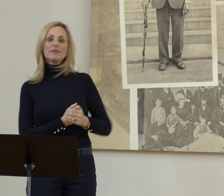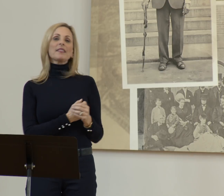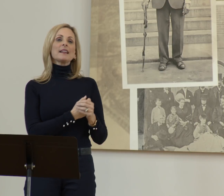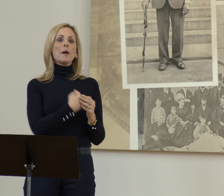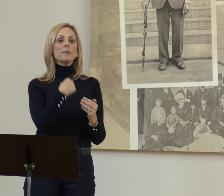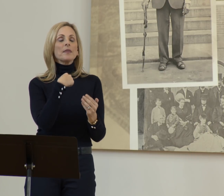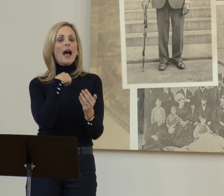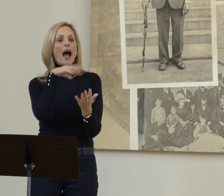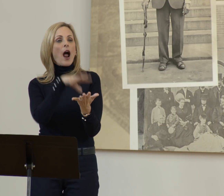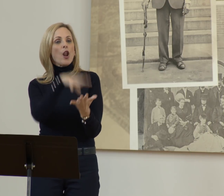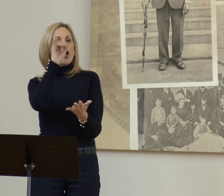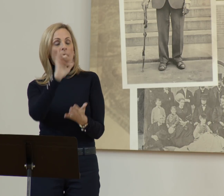He was much loved.